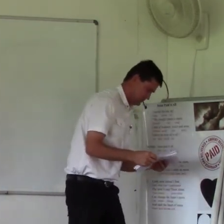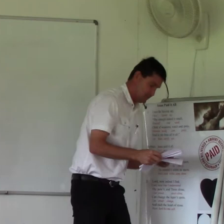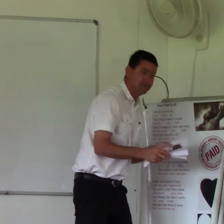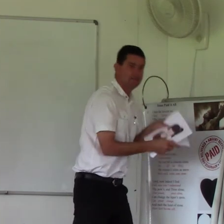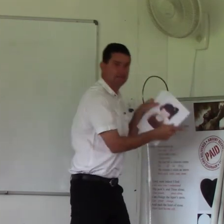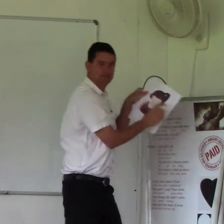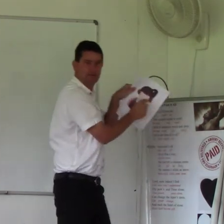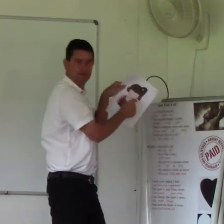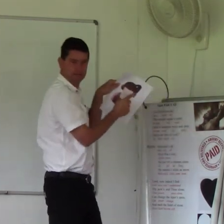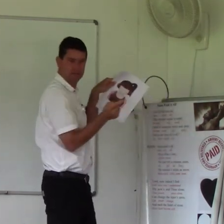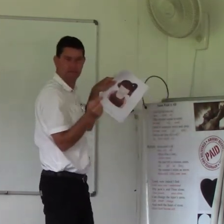This one, right?